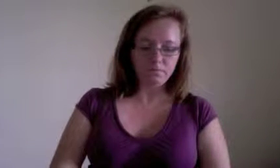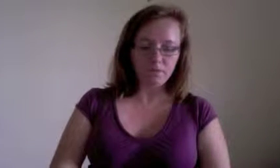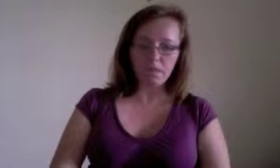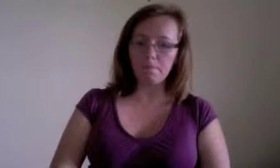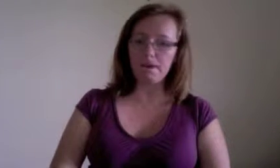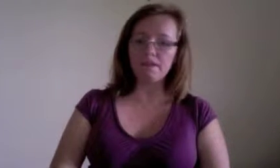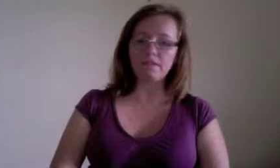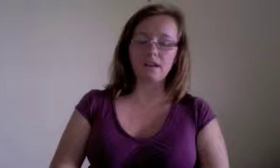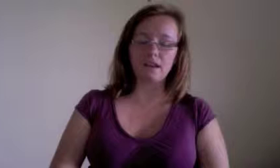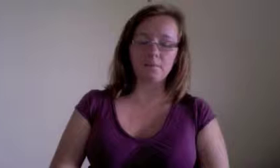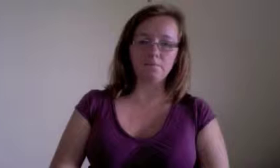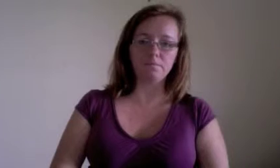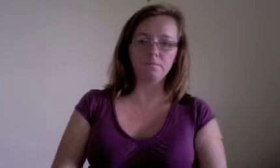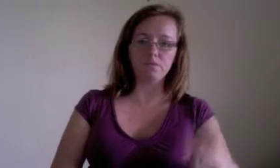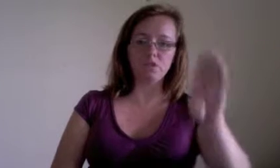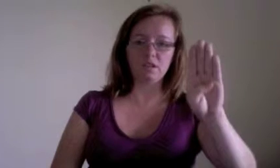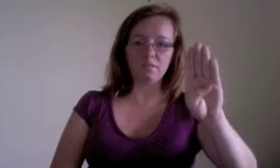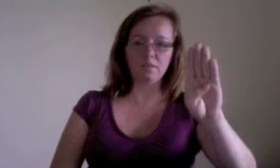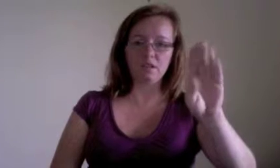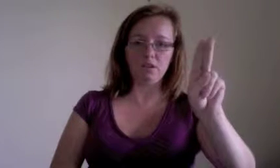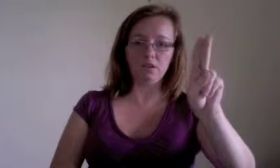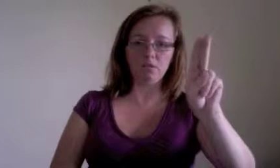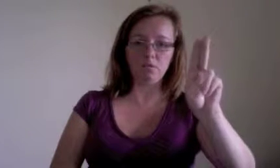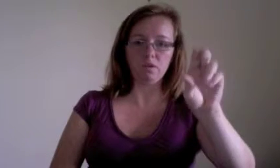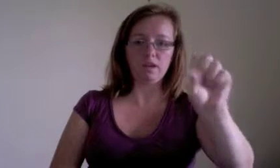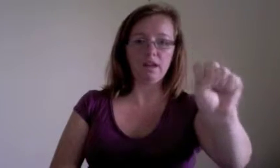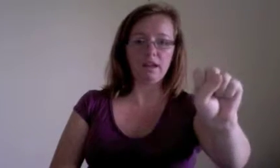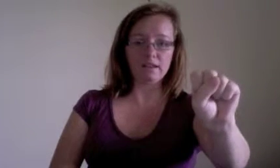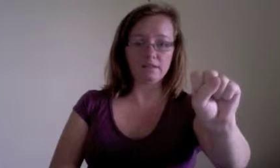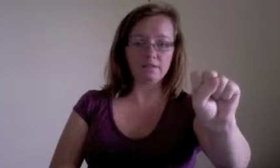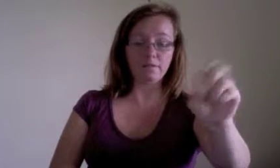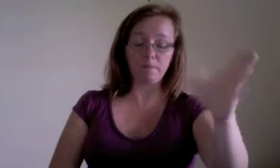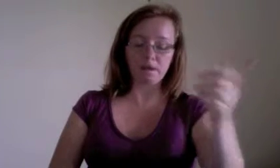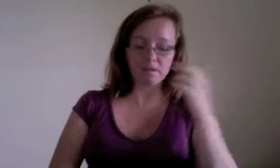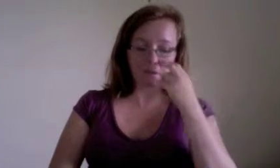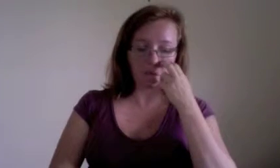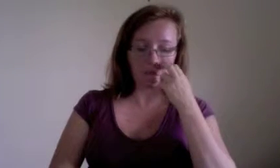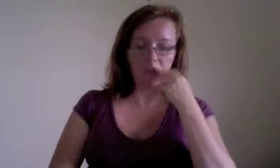The bus, she does B-U-S for bus.